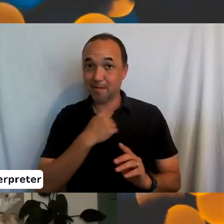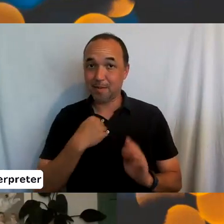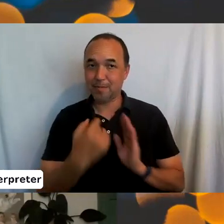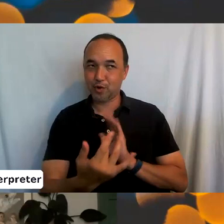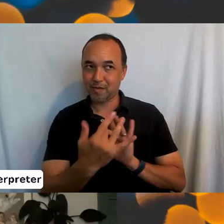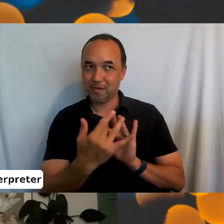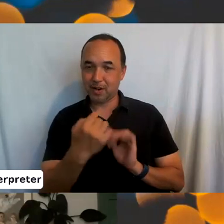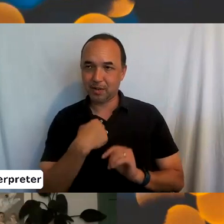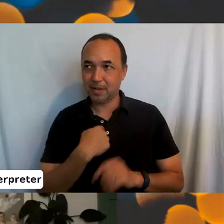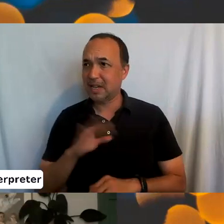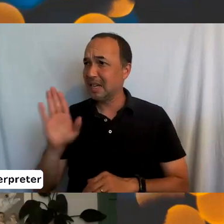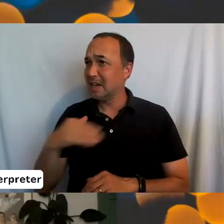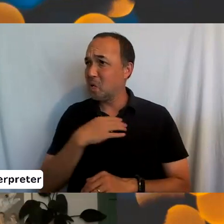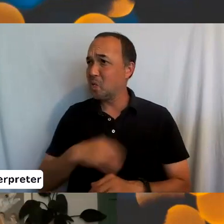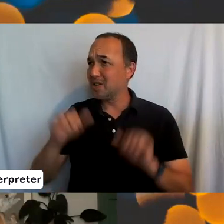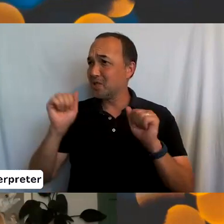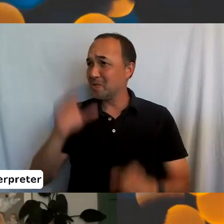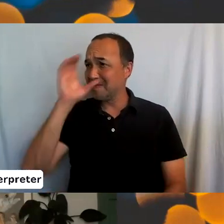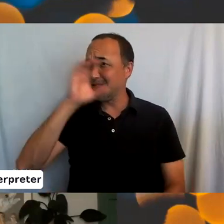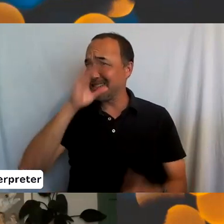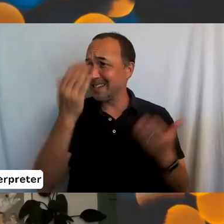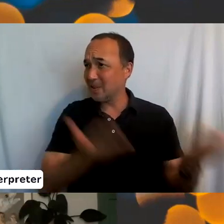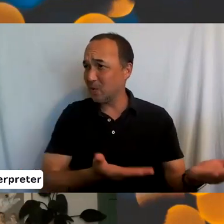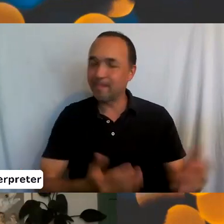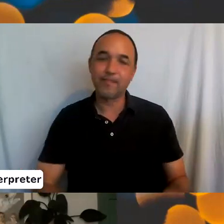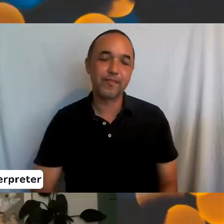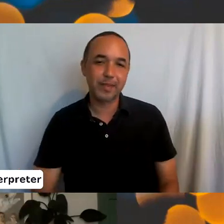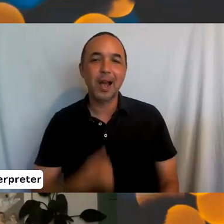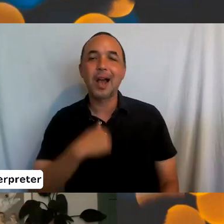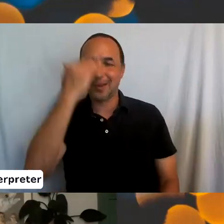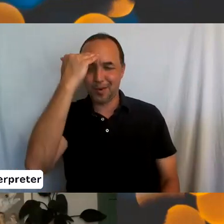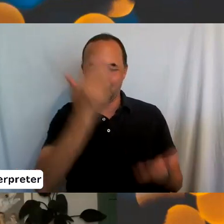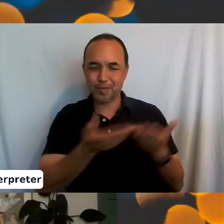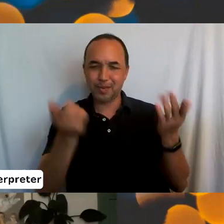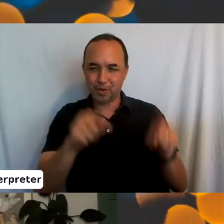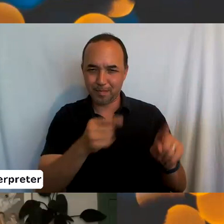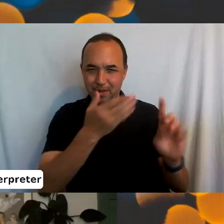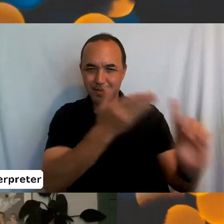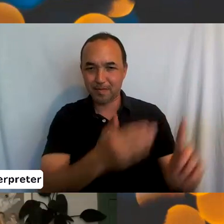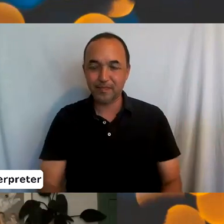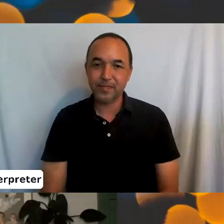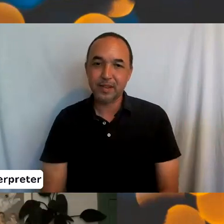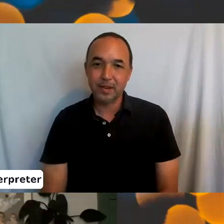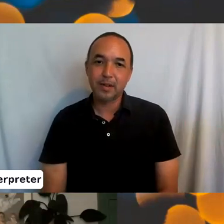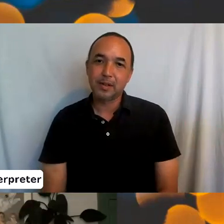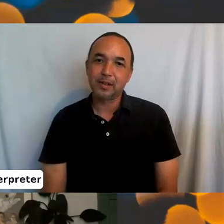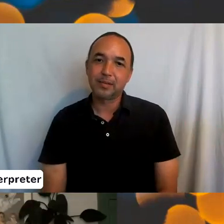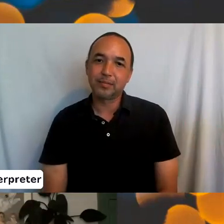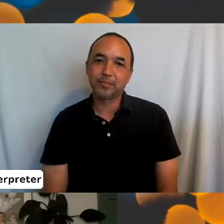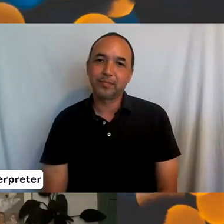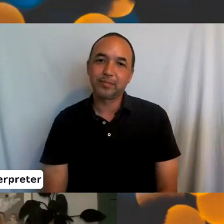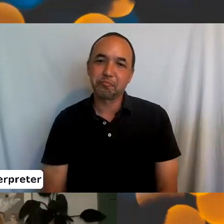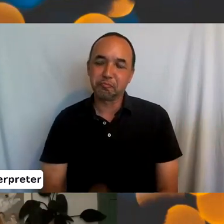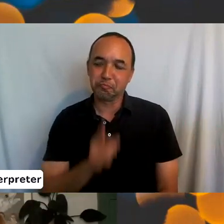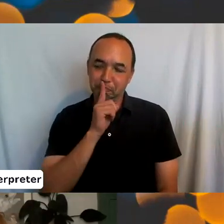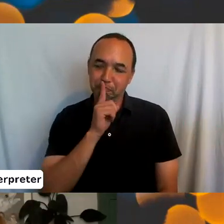like, we wish you could investigate here. So I know stuff is going on. A little off the record, Yeah.